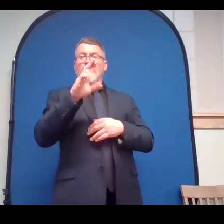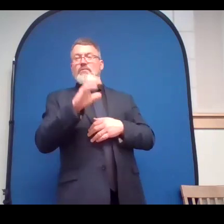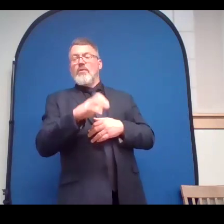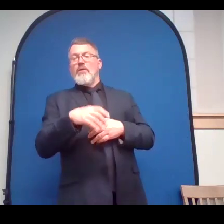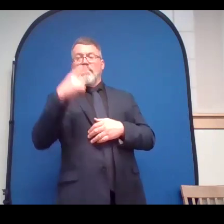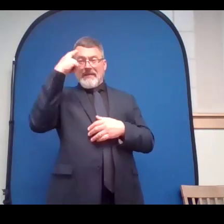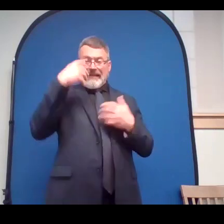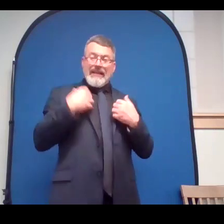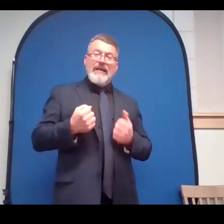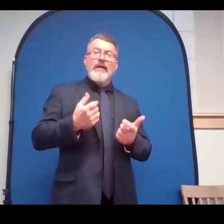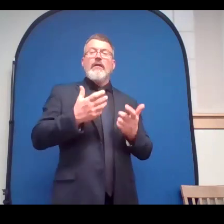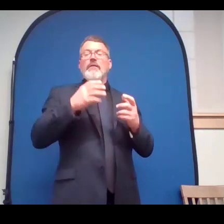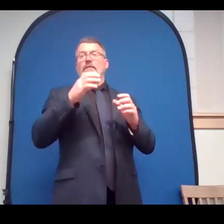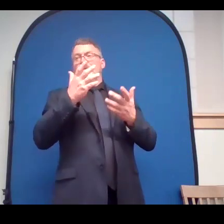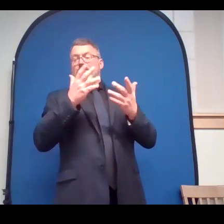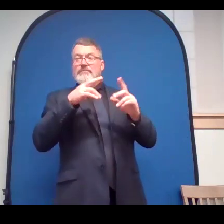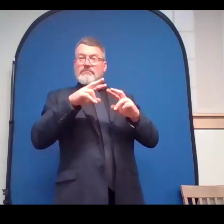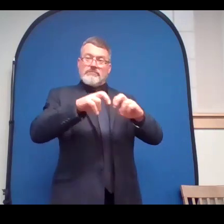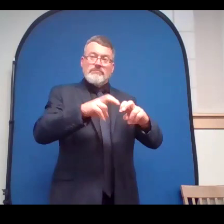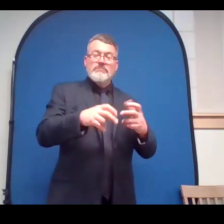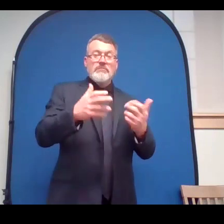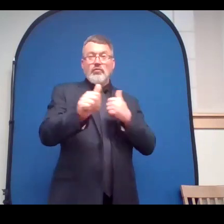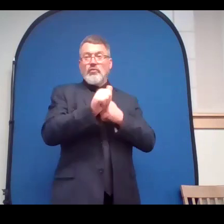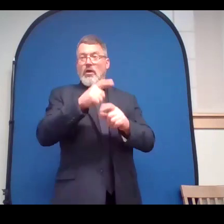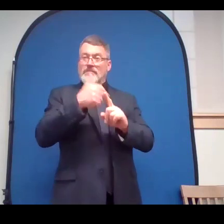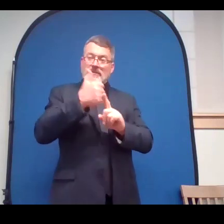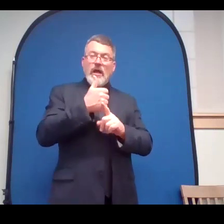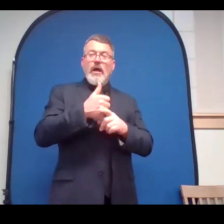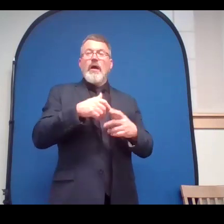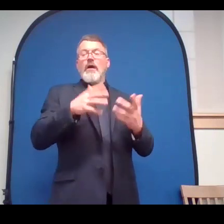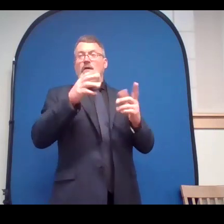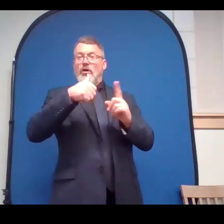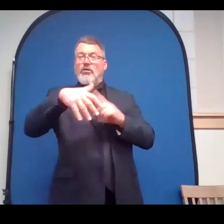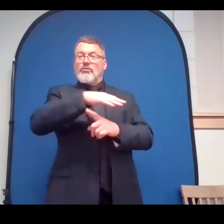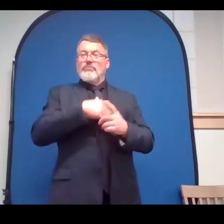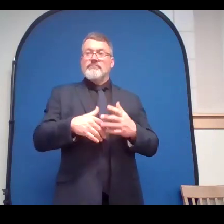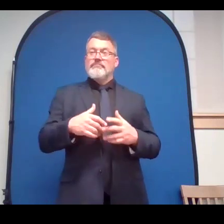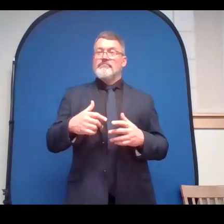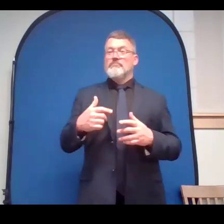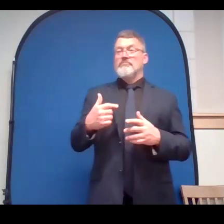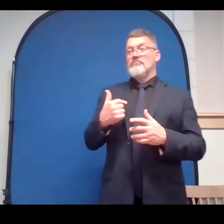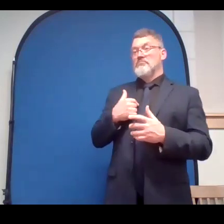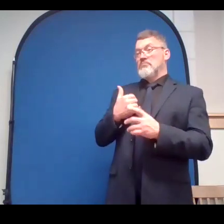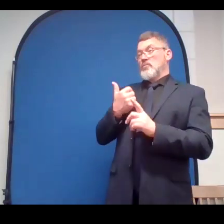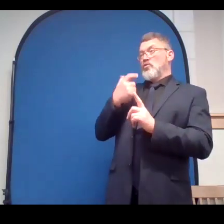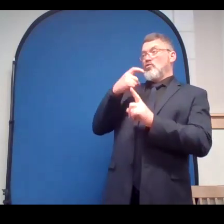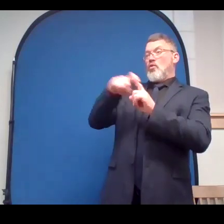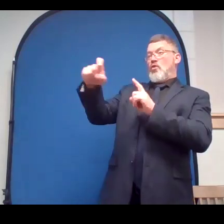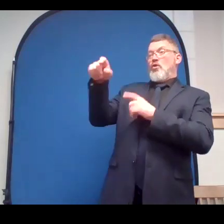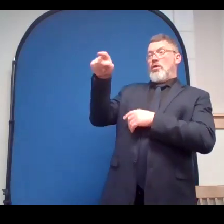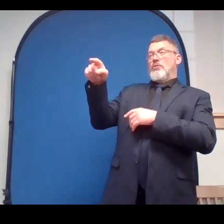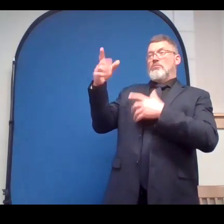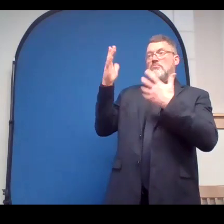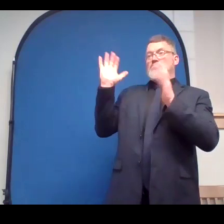a threat to himself and others? Other than reaching out to him, no, ma'am. At this point, he had